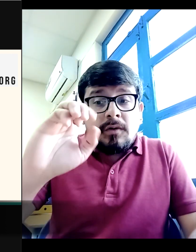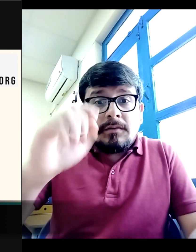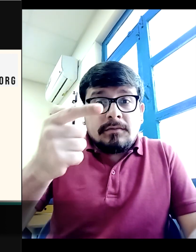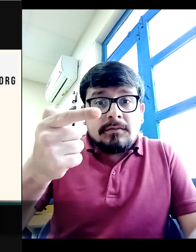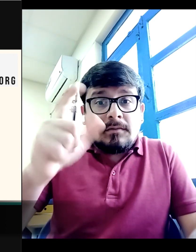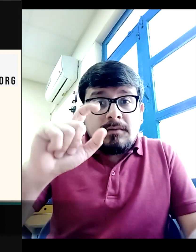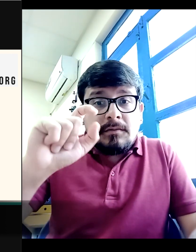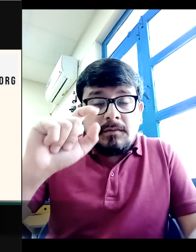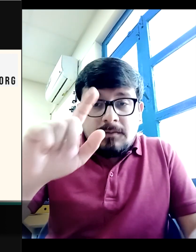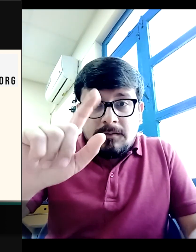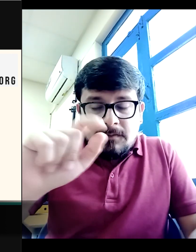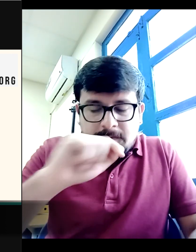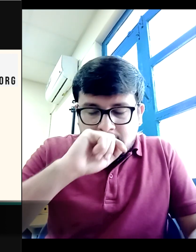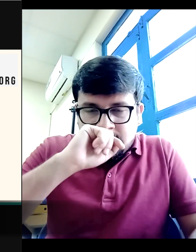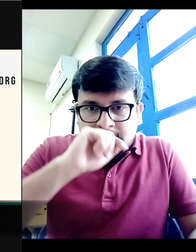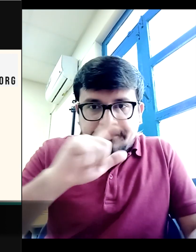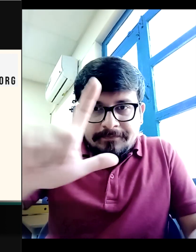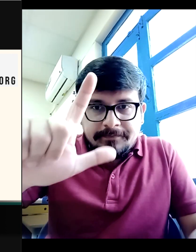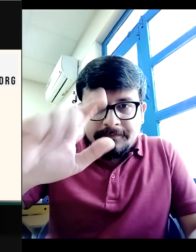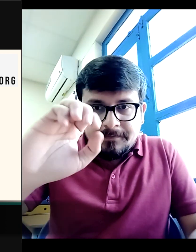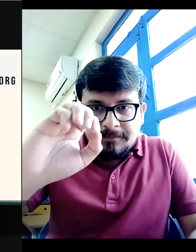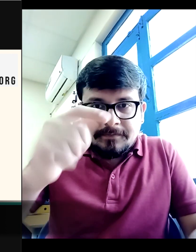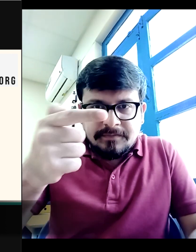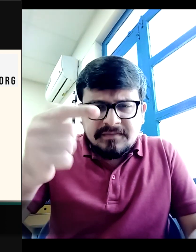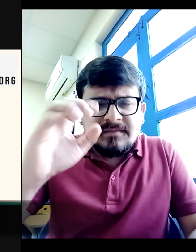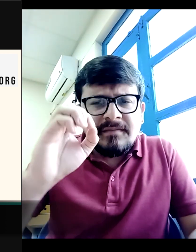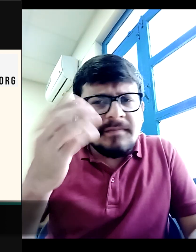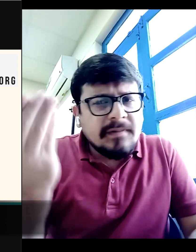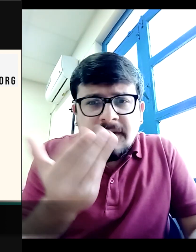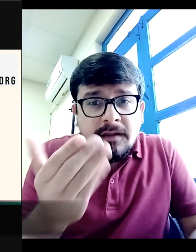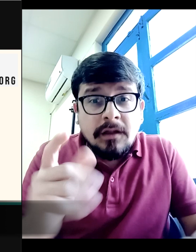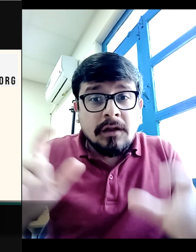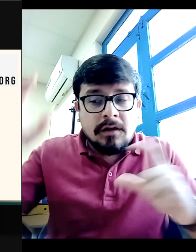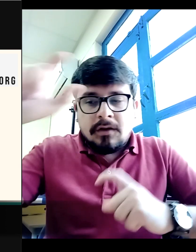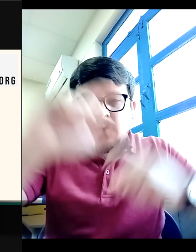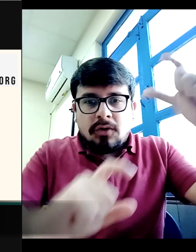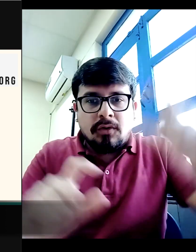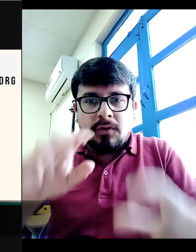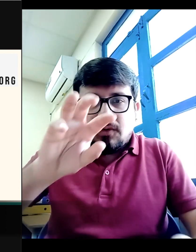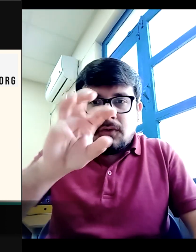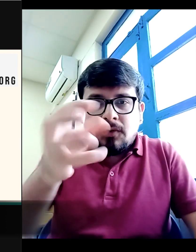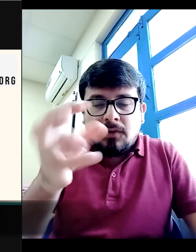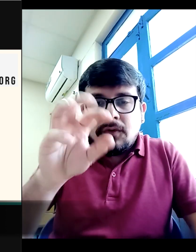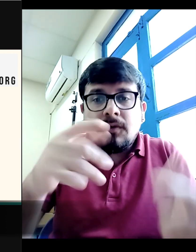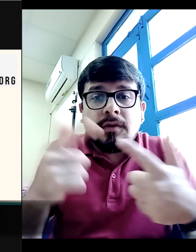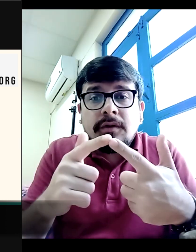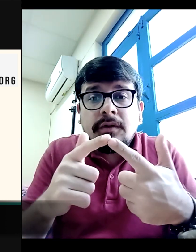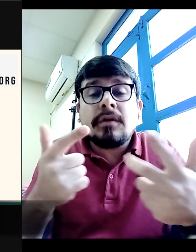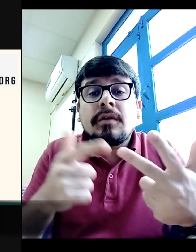can identify your organization. It's a way you can identify your company.